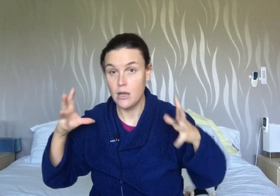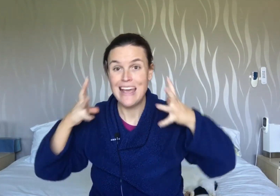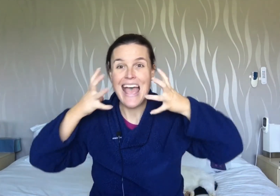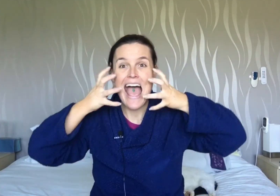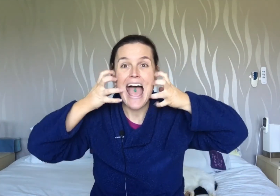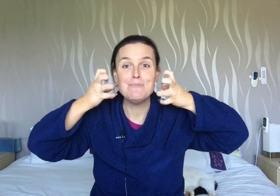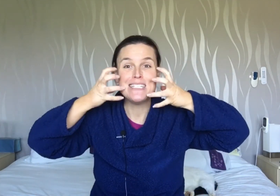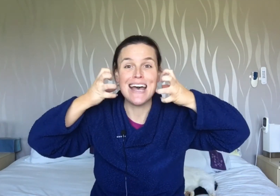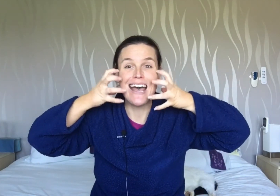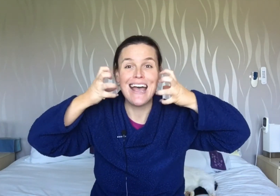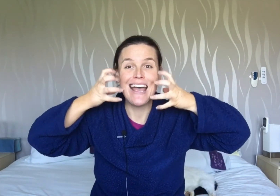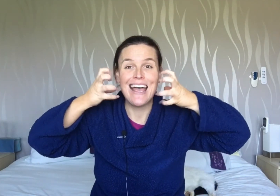Hamster.